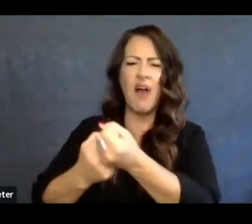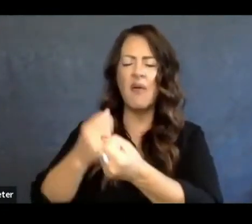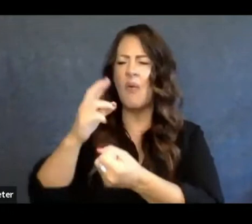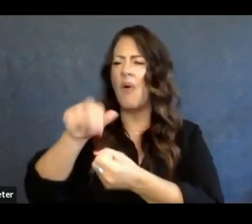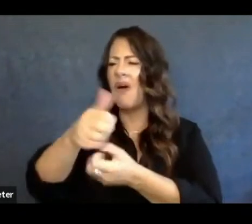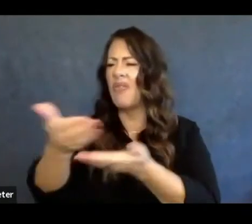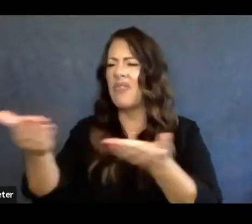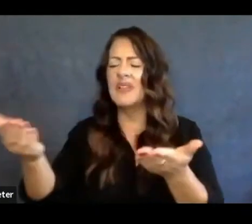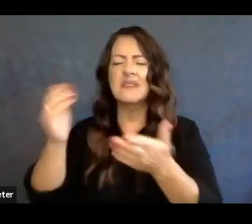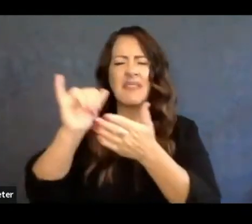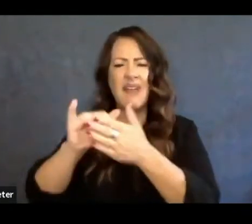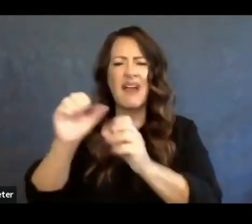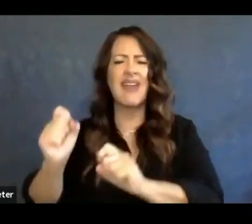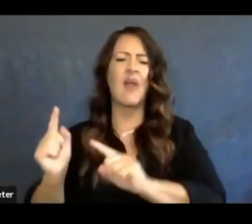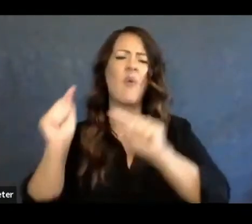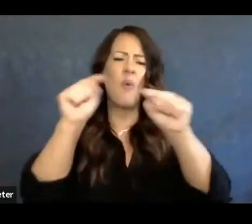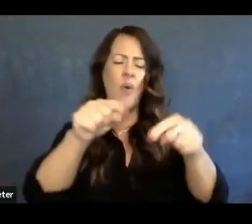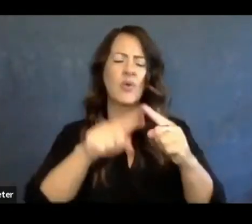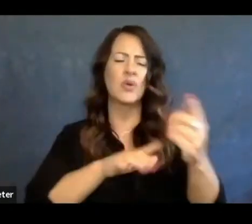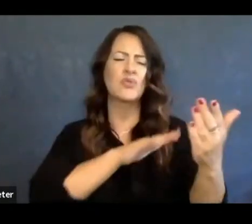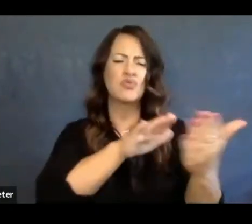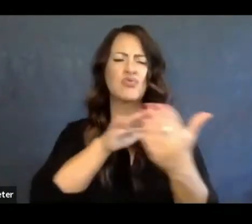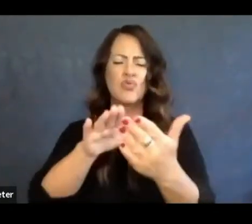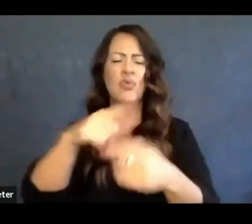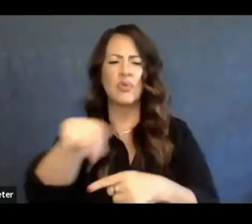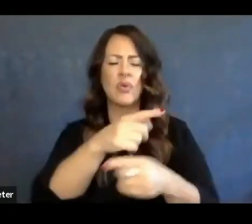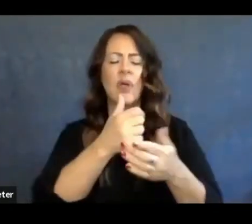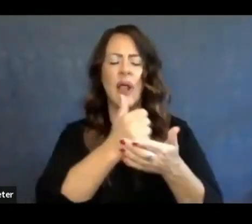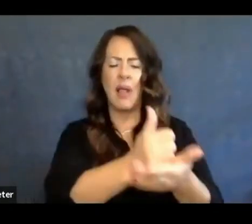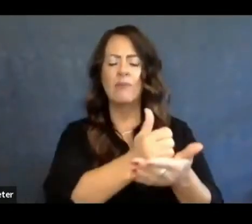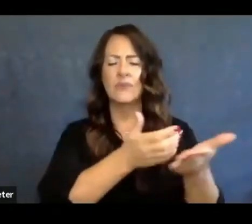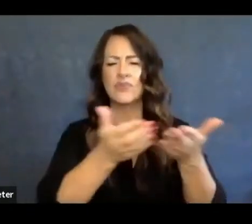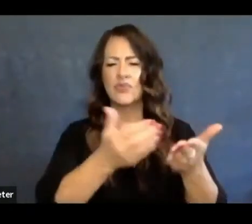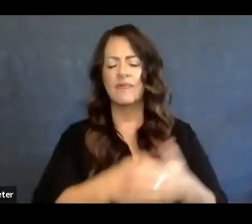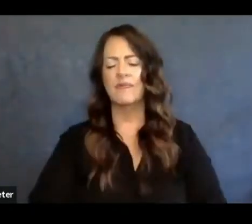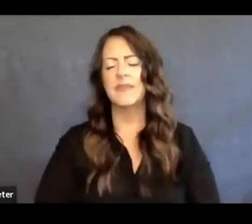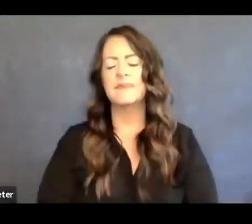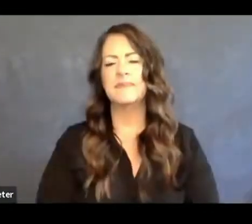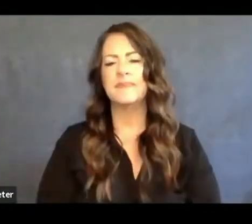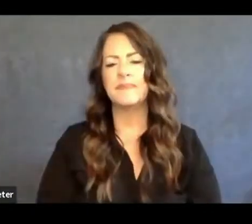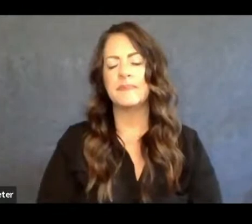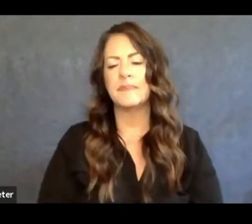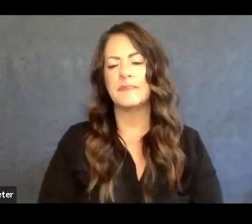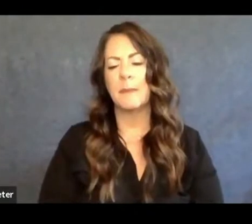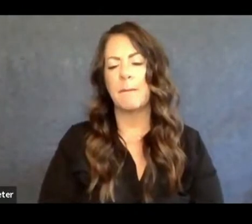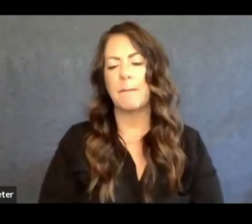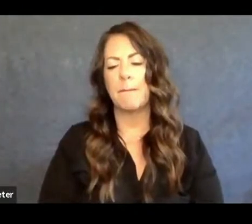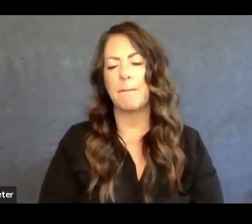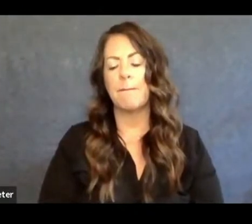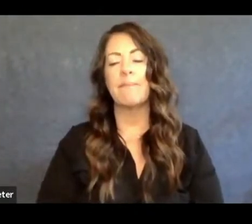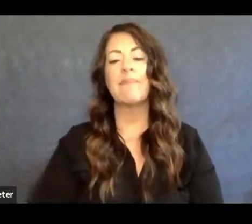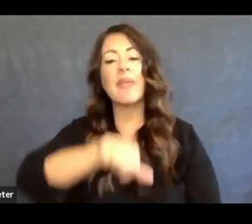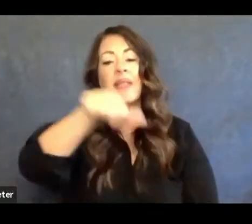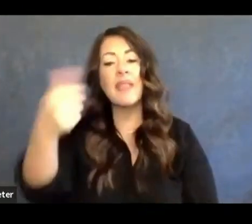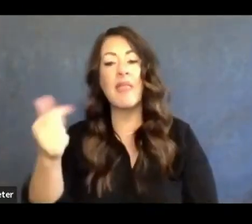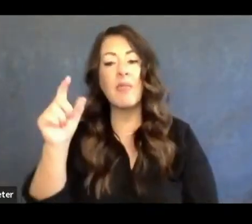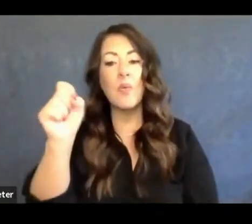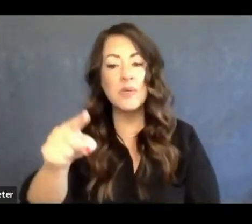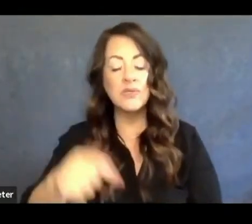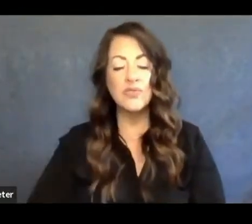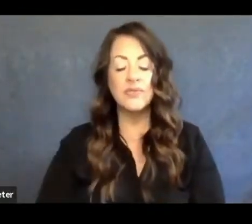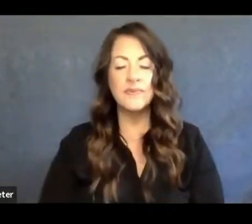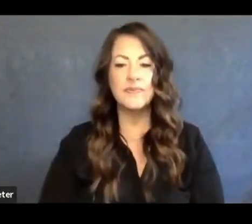resources that can go to address those concerns. Sophia Bolo, the Sacramento Bee.